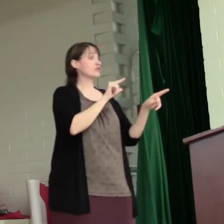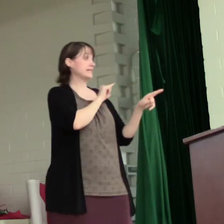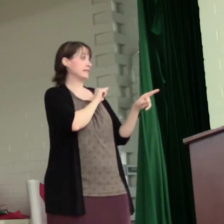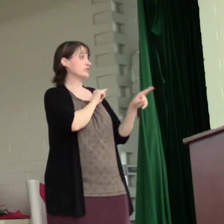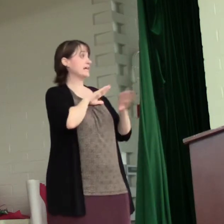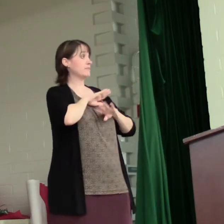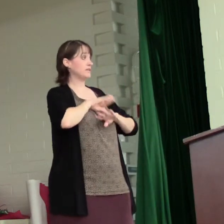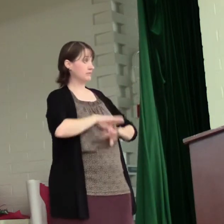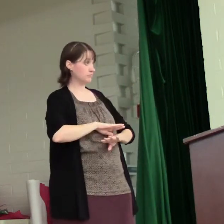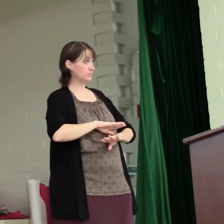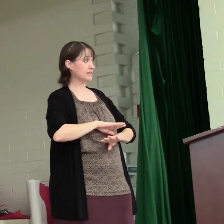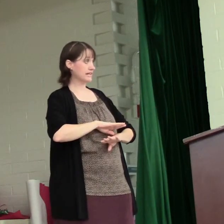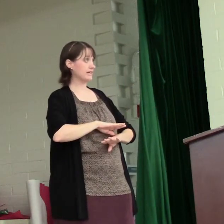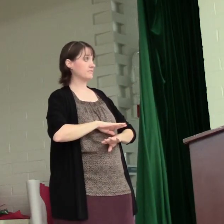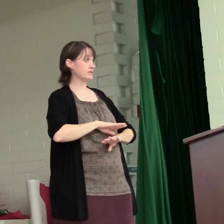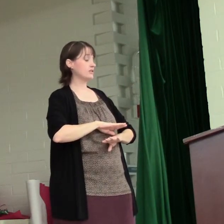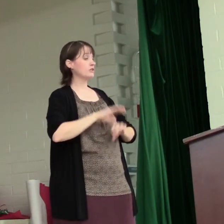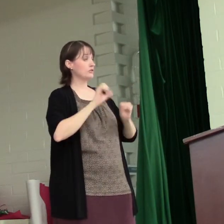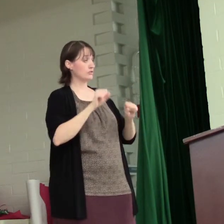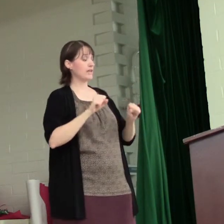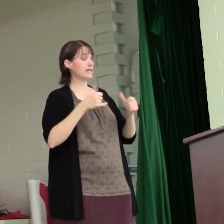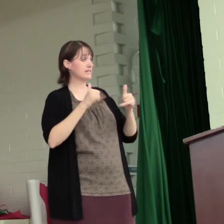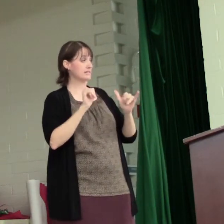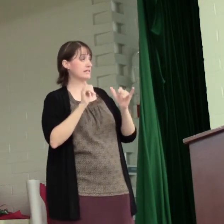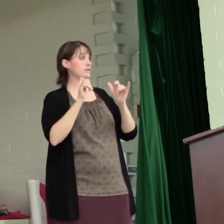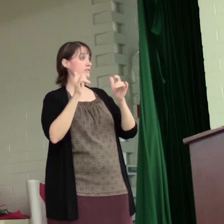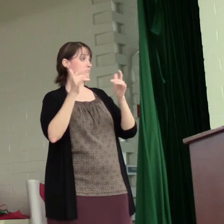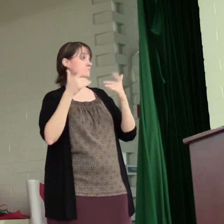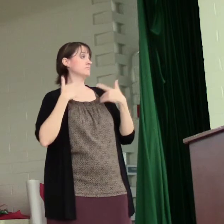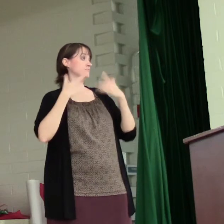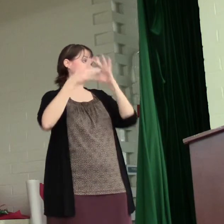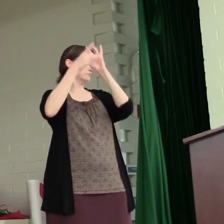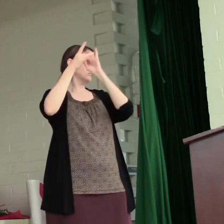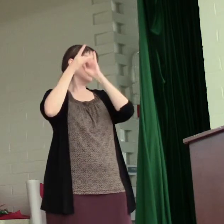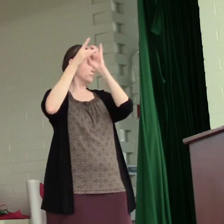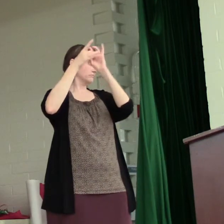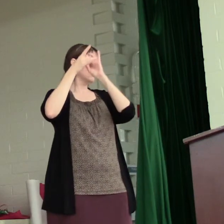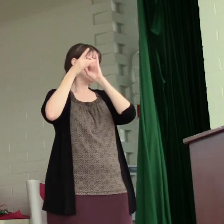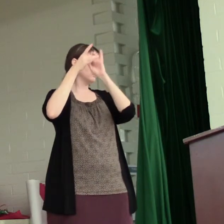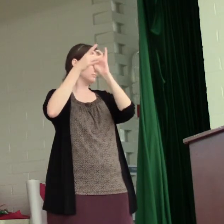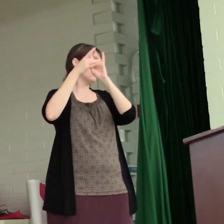guilt can be relieved, so they can still